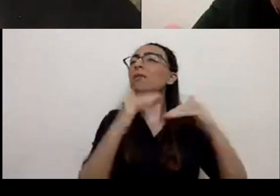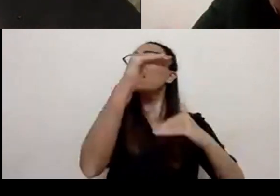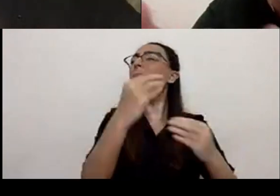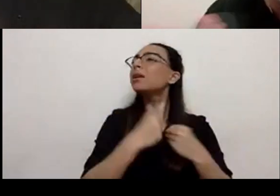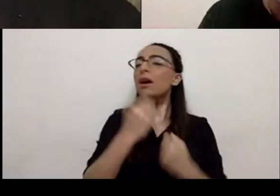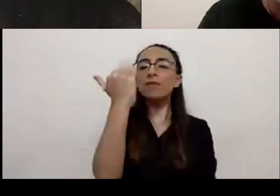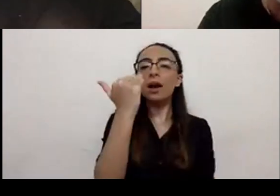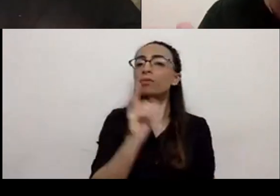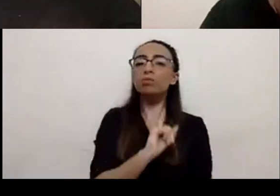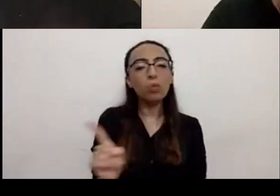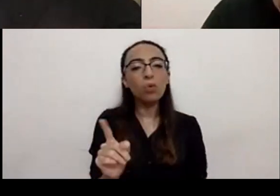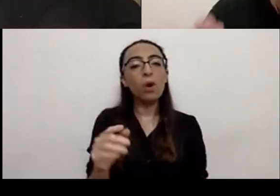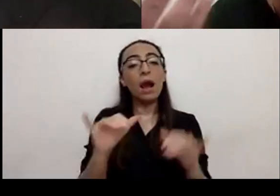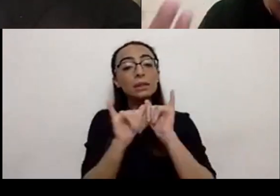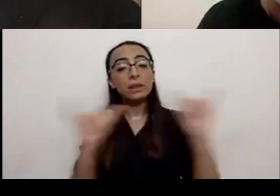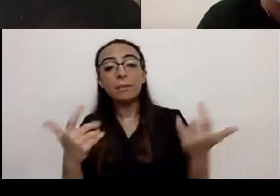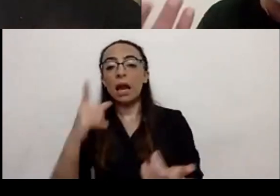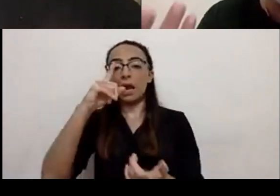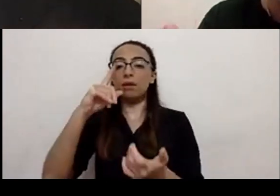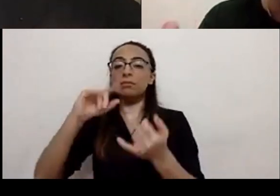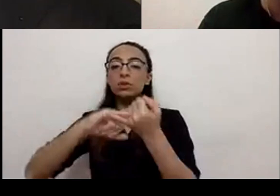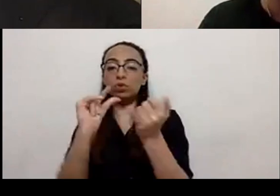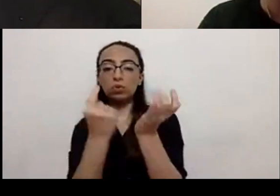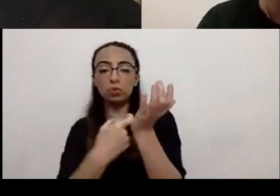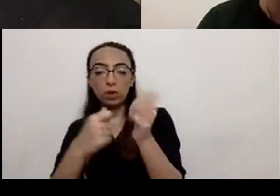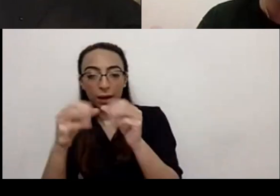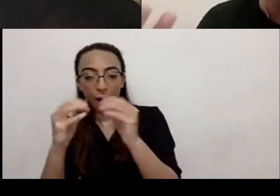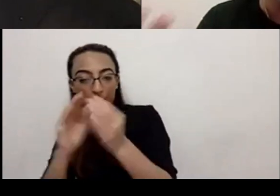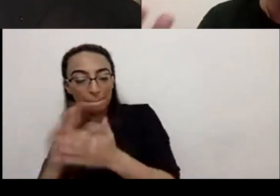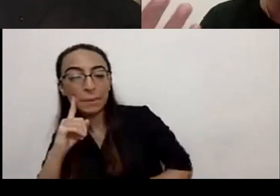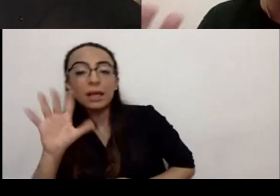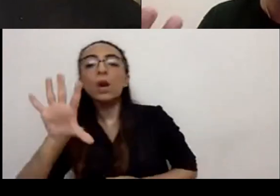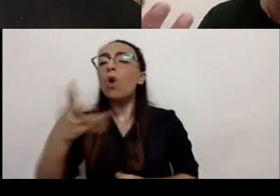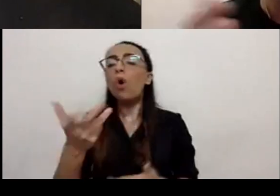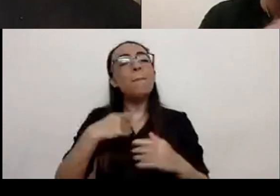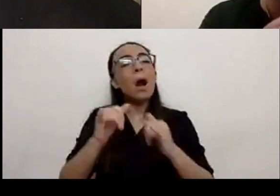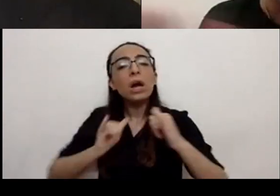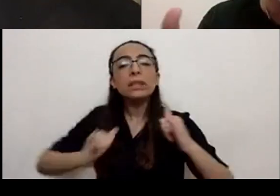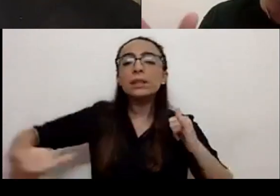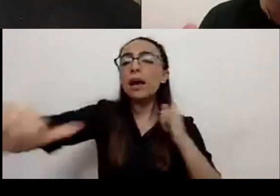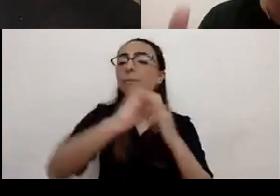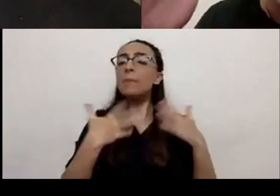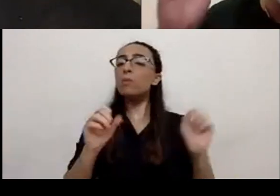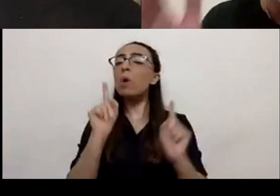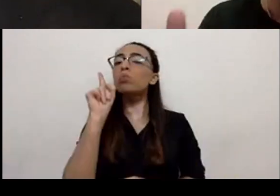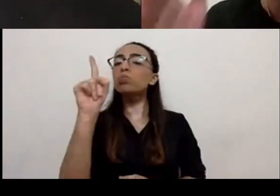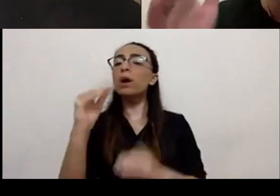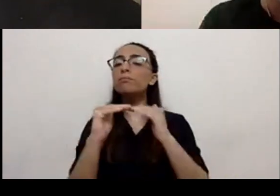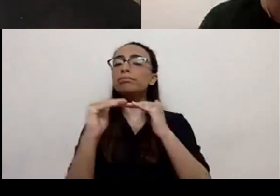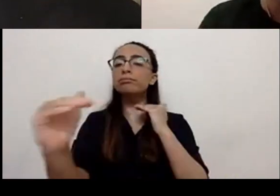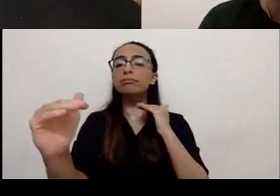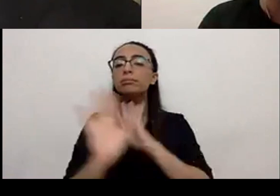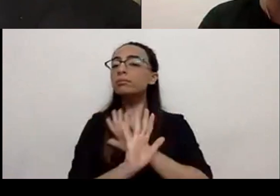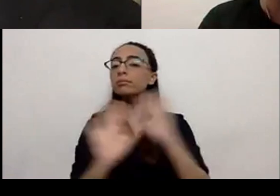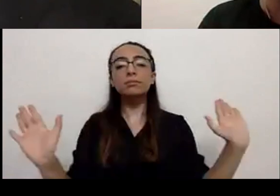is getting, or anybody, Surabhi is getting, or anybody is getting? Why should we not be on a simple platform? And when we